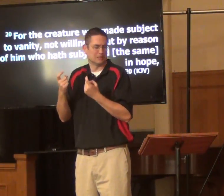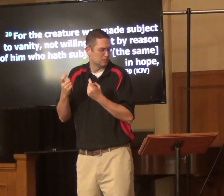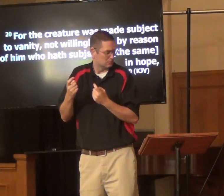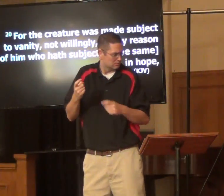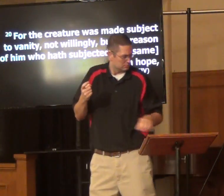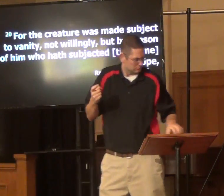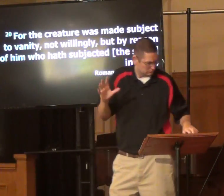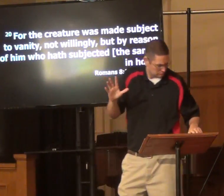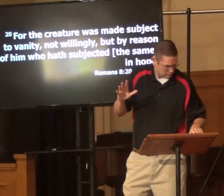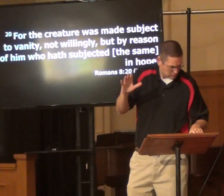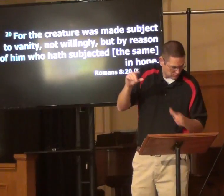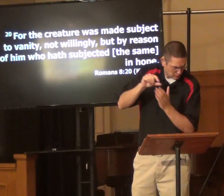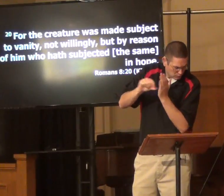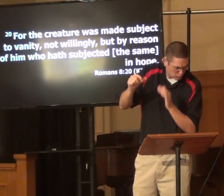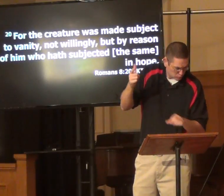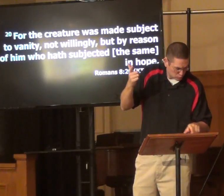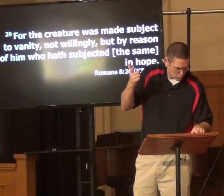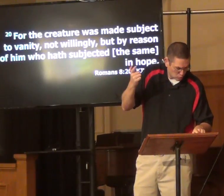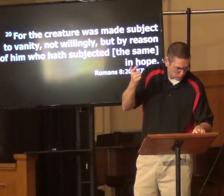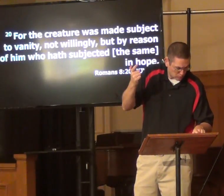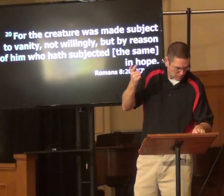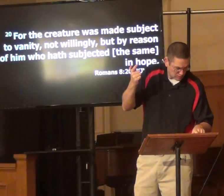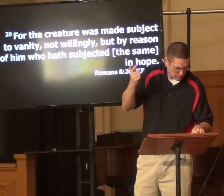creation due to sin. In verse